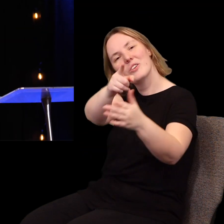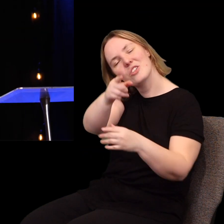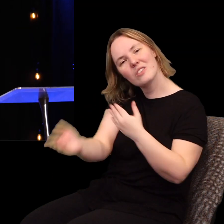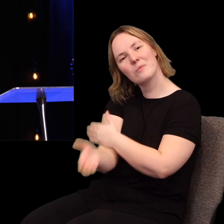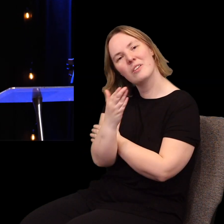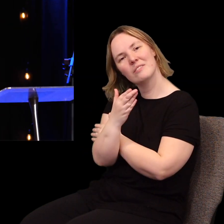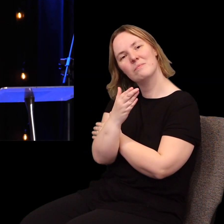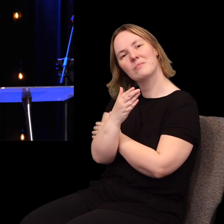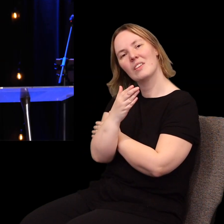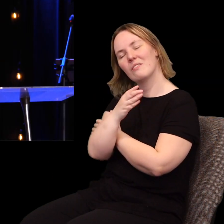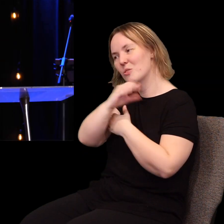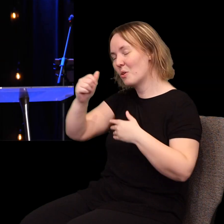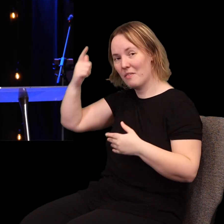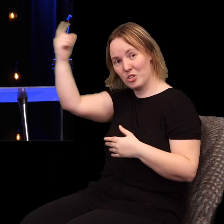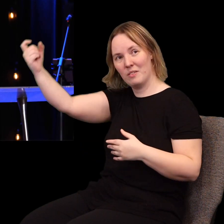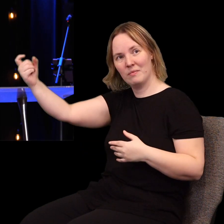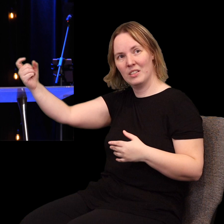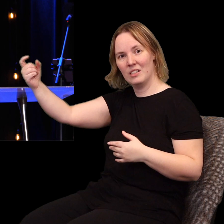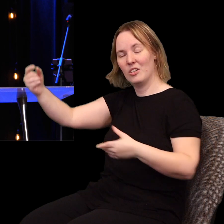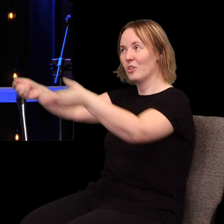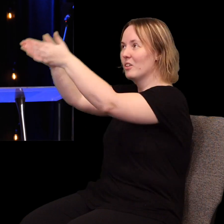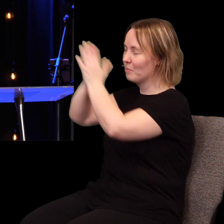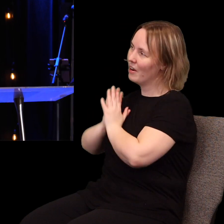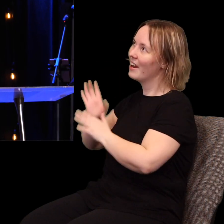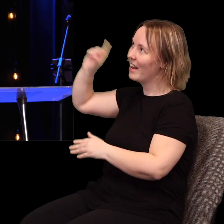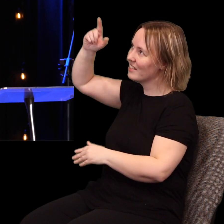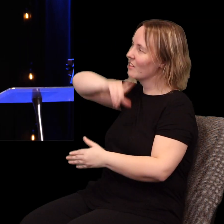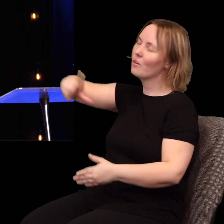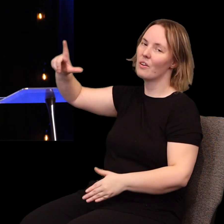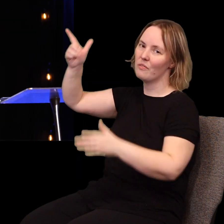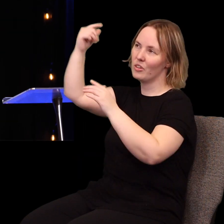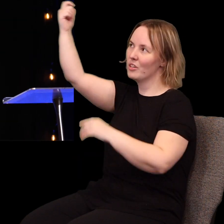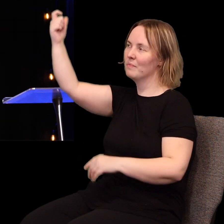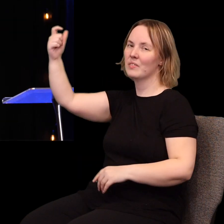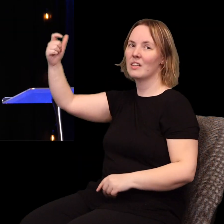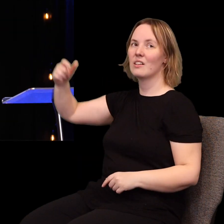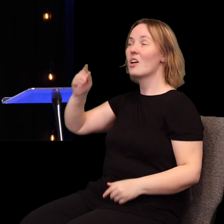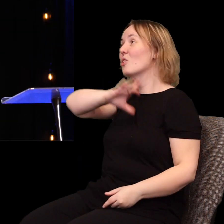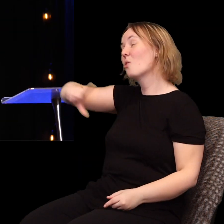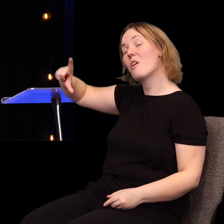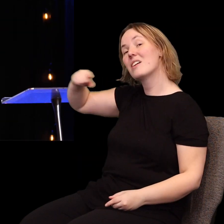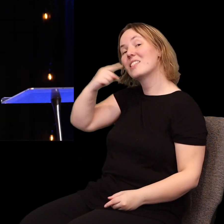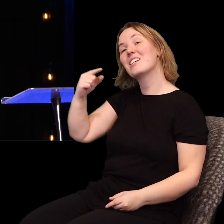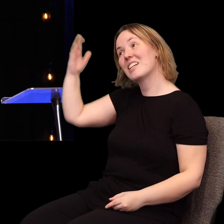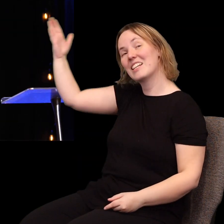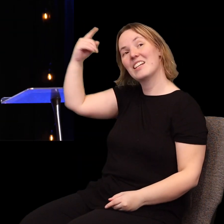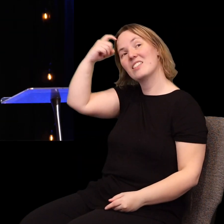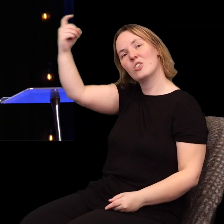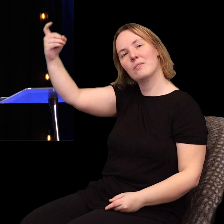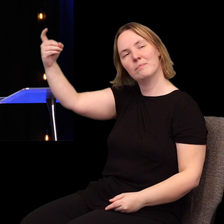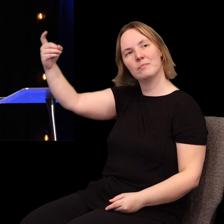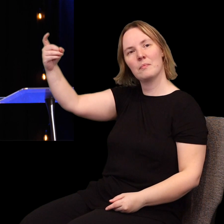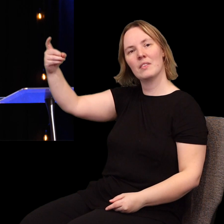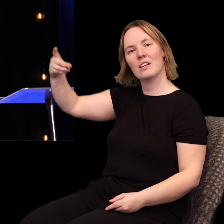I want to encourage you this morning. If you don't have a dream, you need to pray and ask the Lord for one. Because the Lord says, I have a dream.